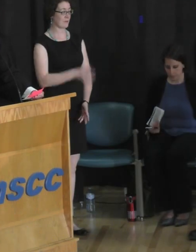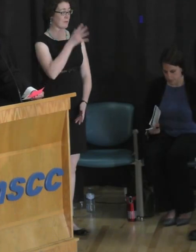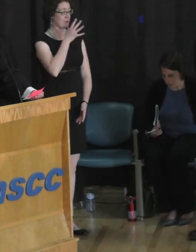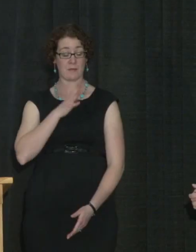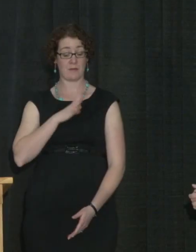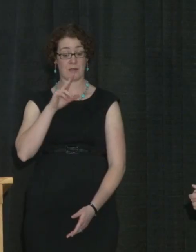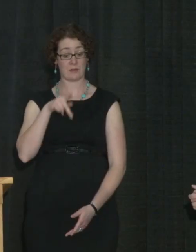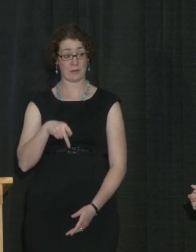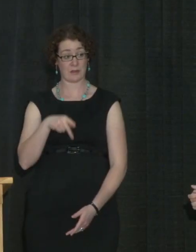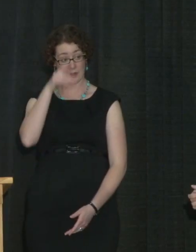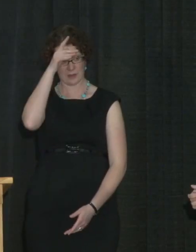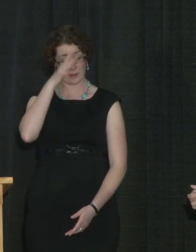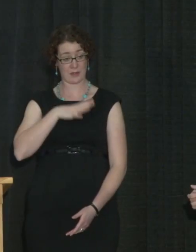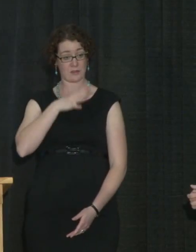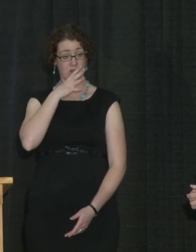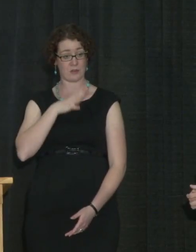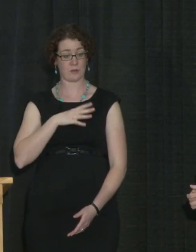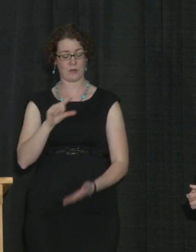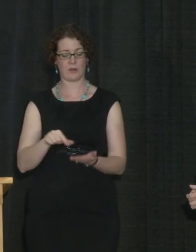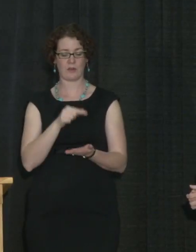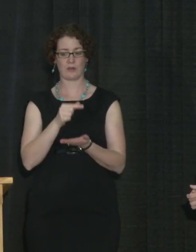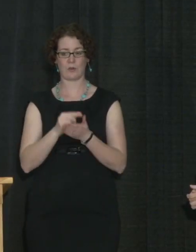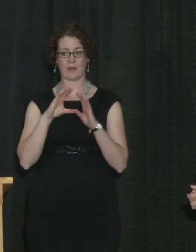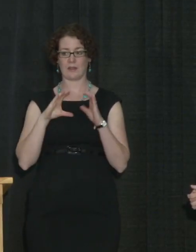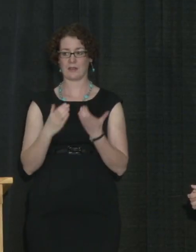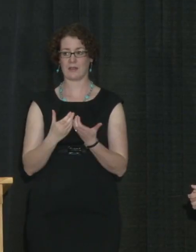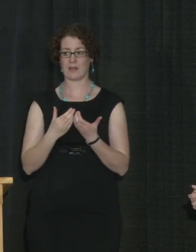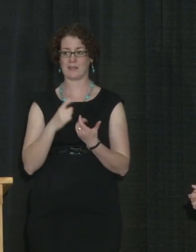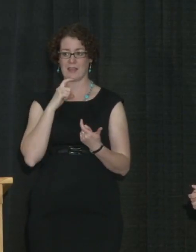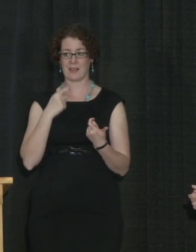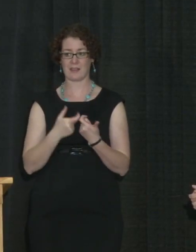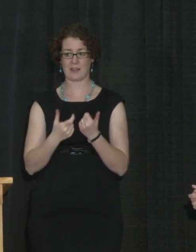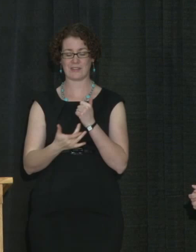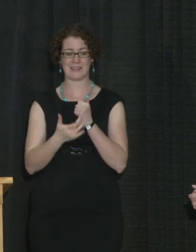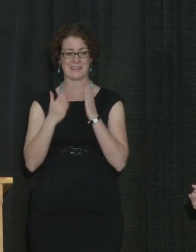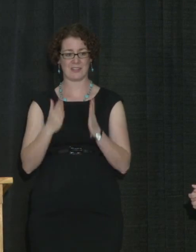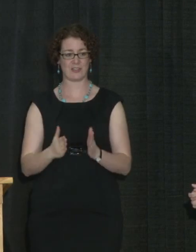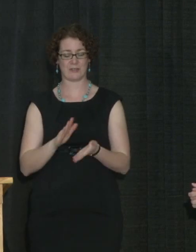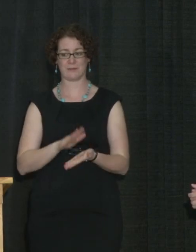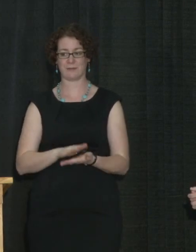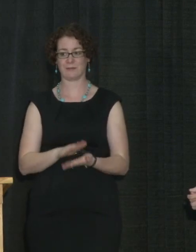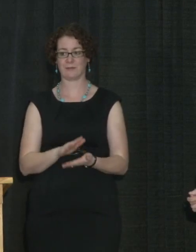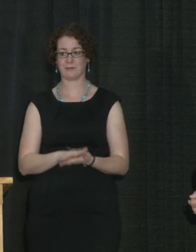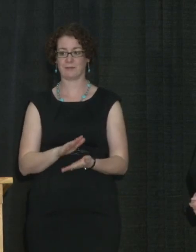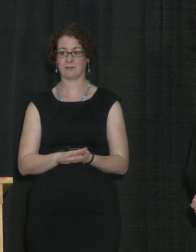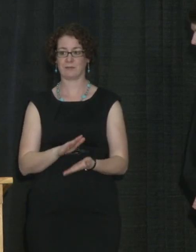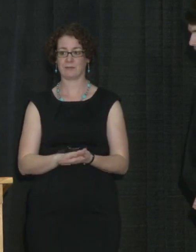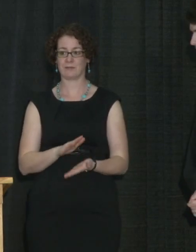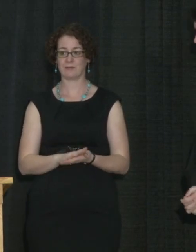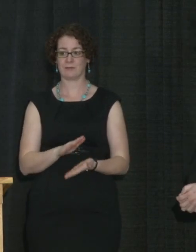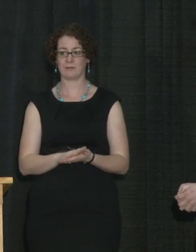Madam Vice President, ladies and gentlemen, the graduates in Electrical Technician.